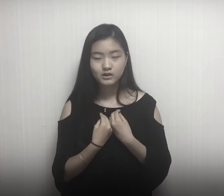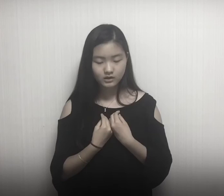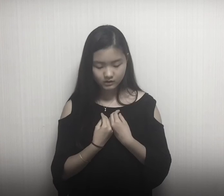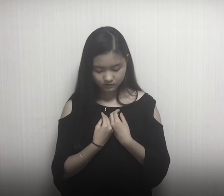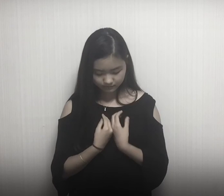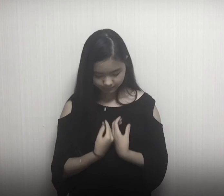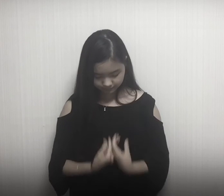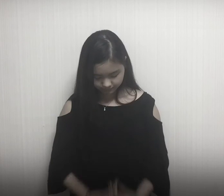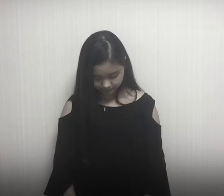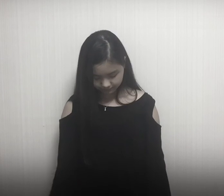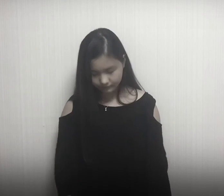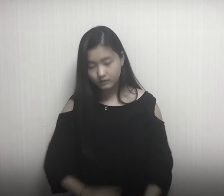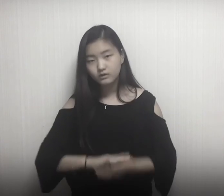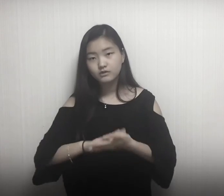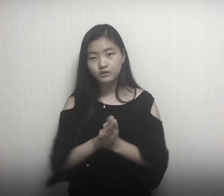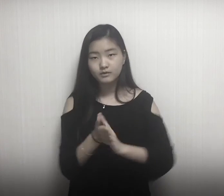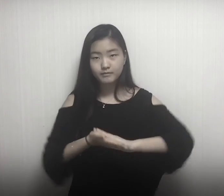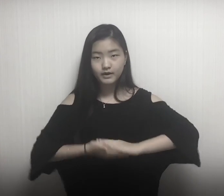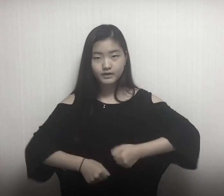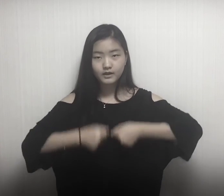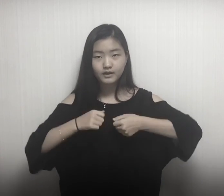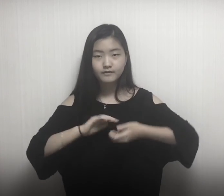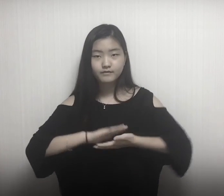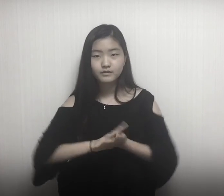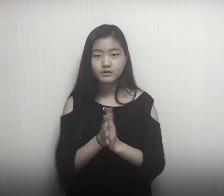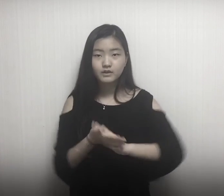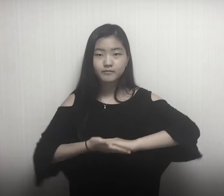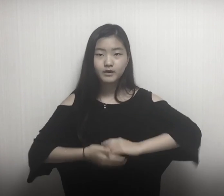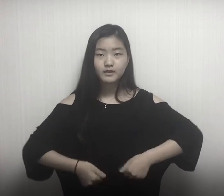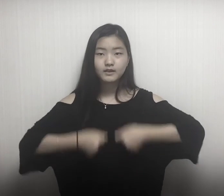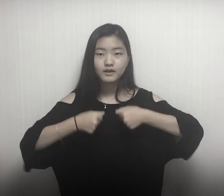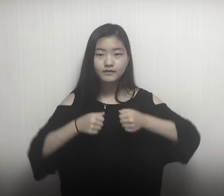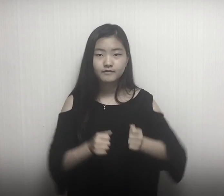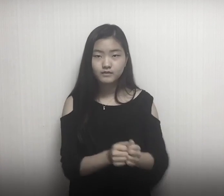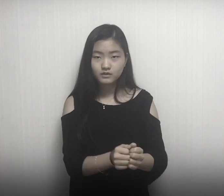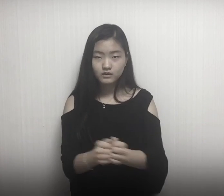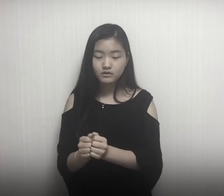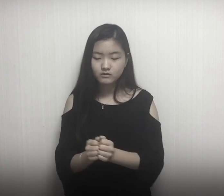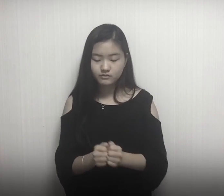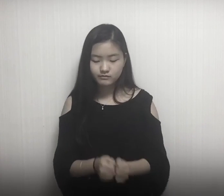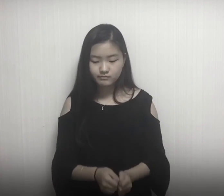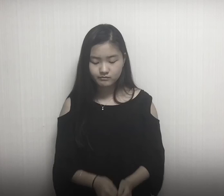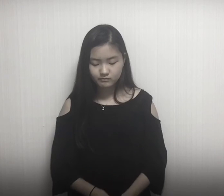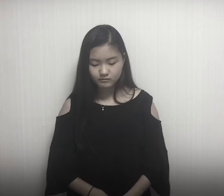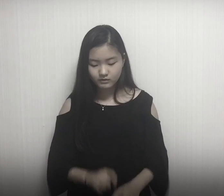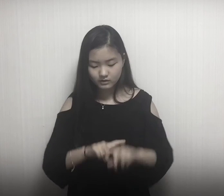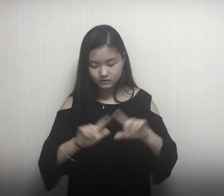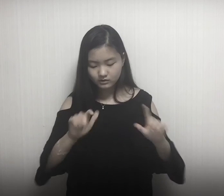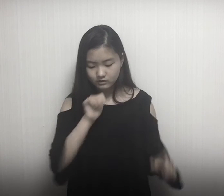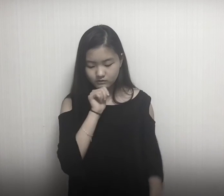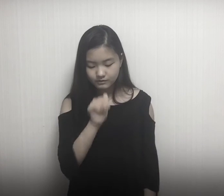had To get my life, to get my life together But I didn't